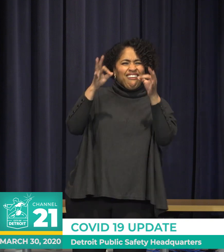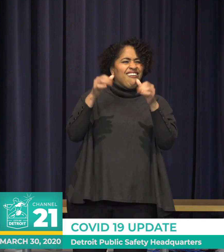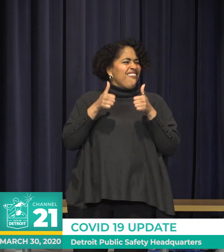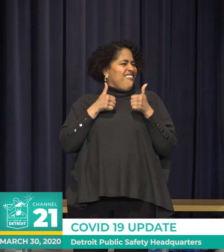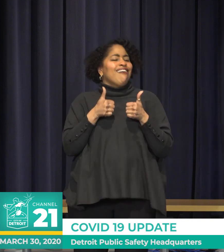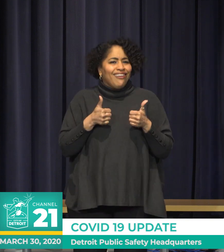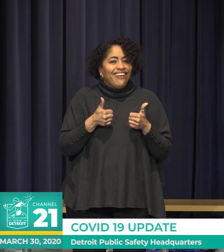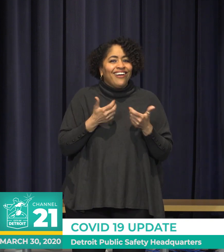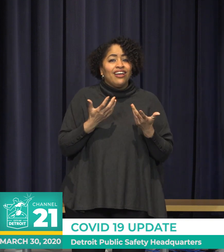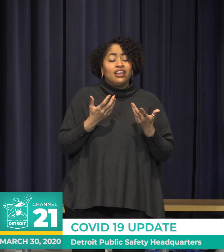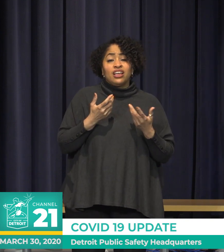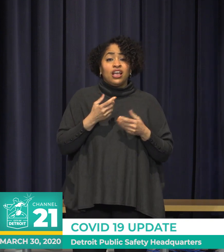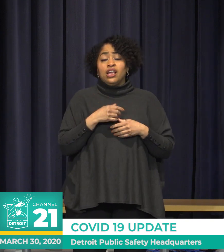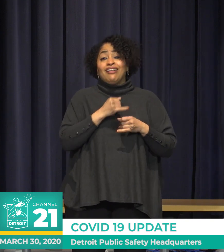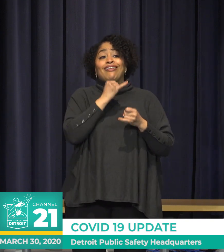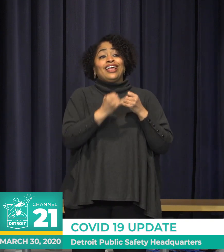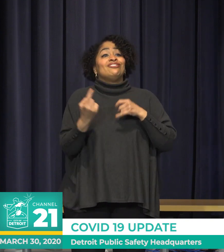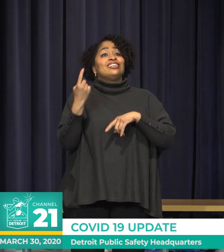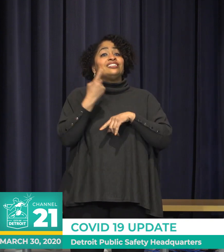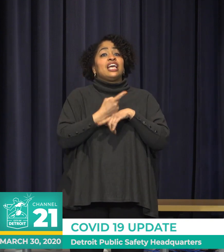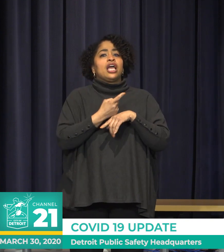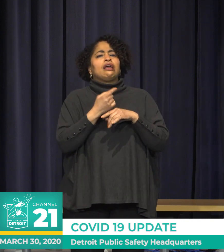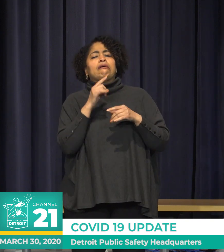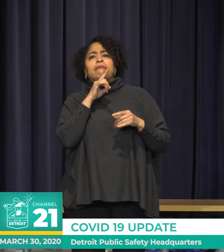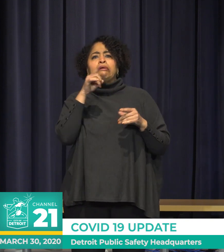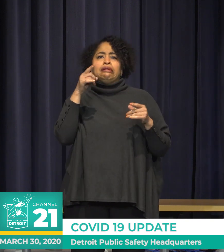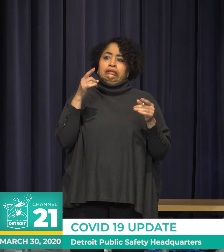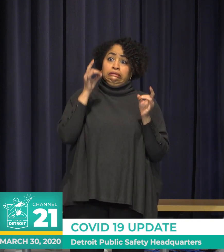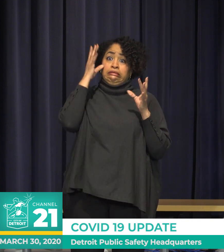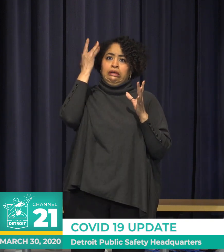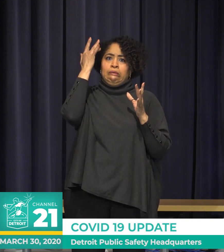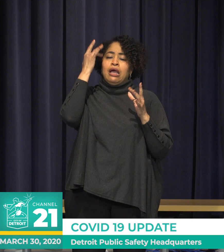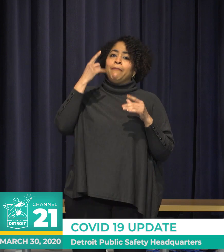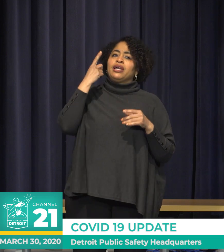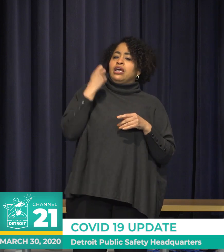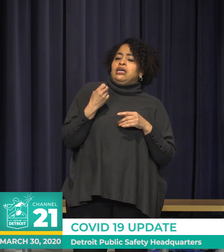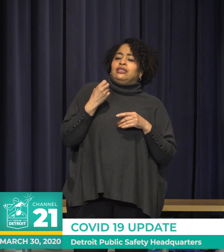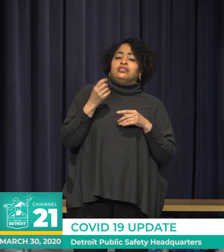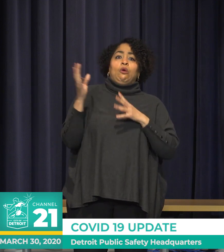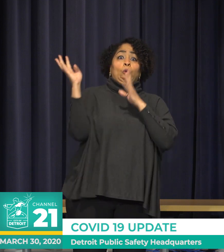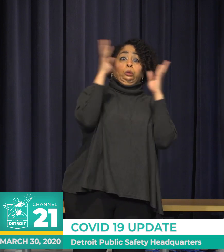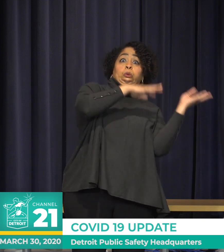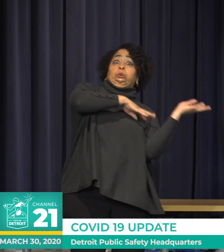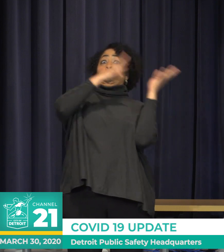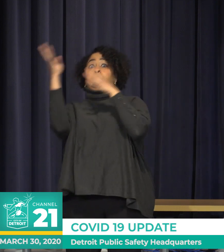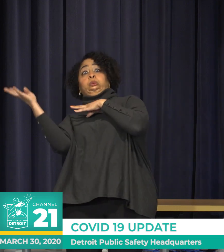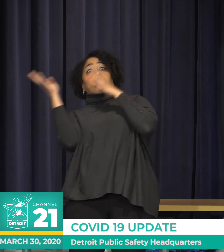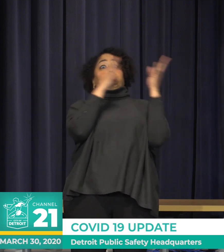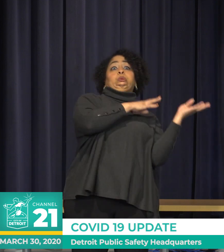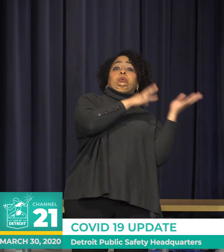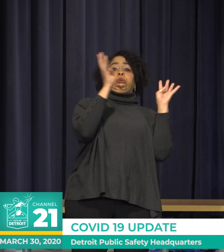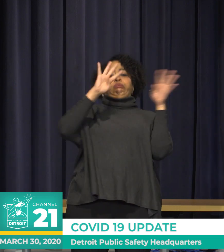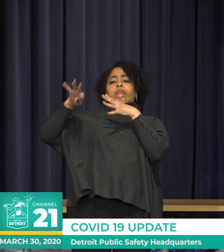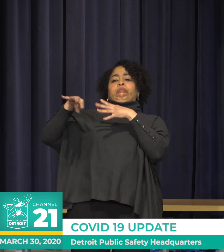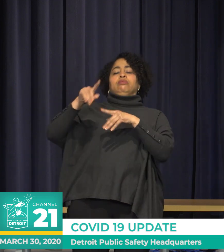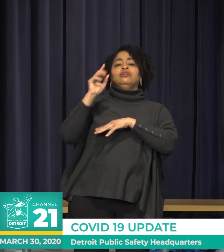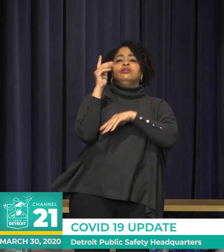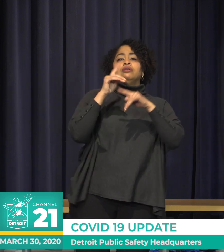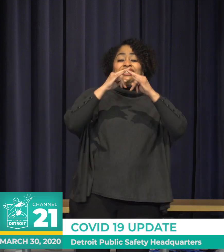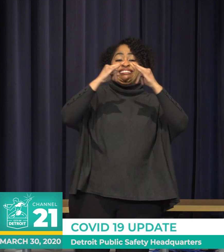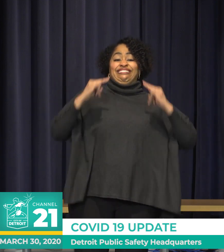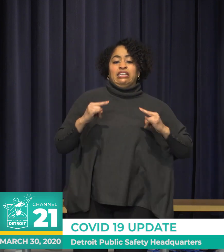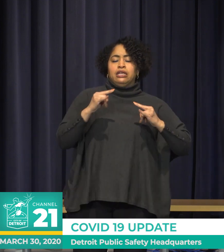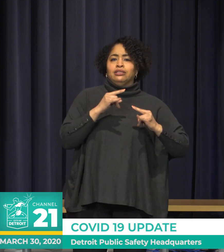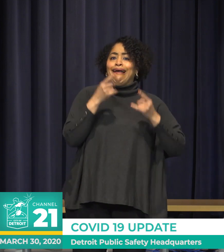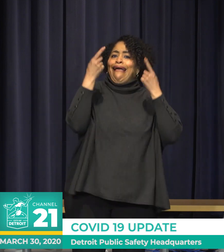than the holdup at the beginning of the day, because the wind, high winds blew down some of the tents, so we had a backup at the beginning of the day, we caught up in about 45 minutes,